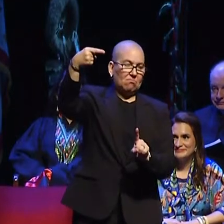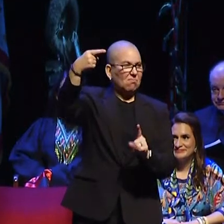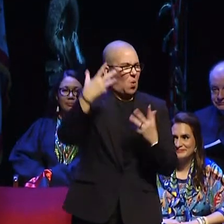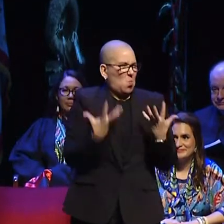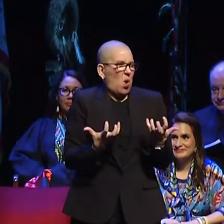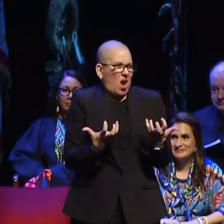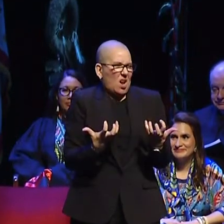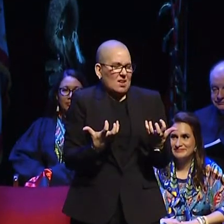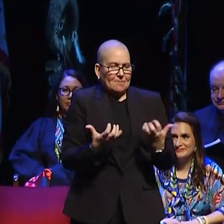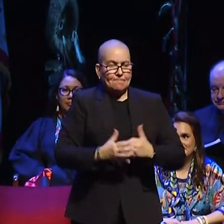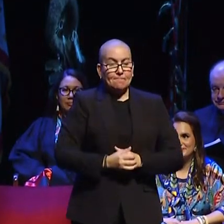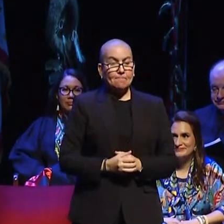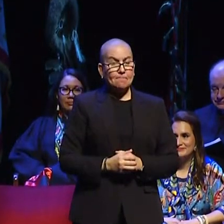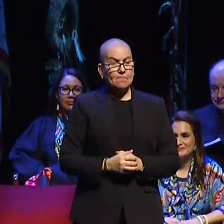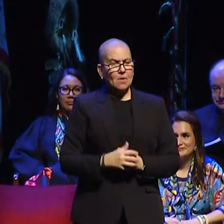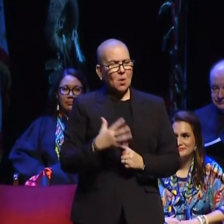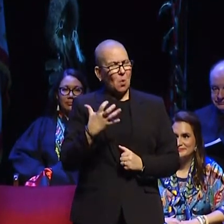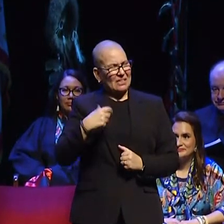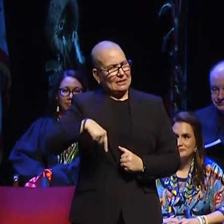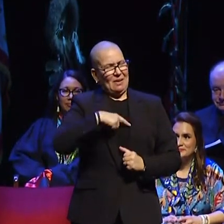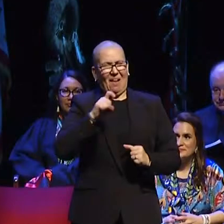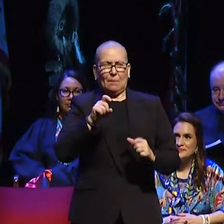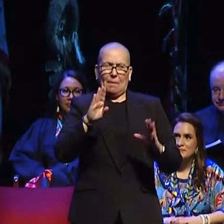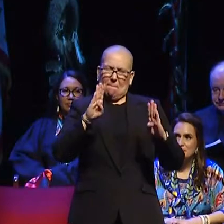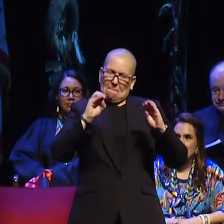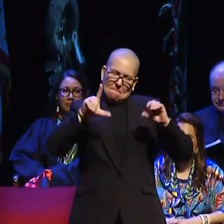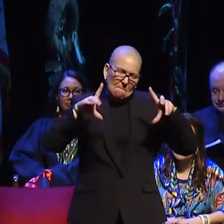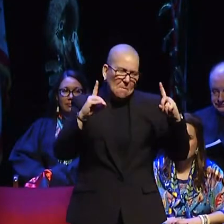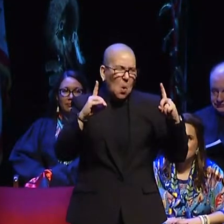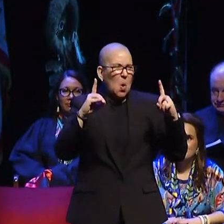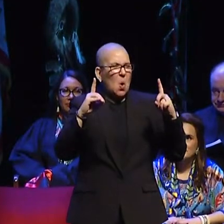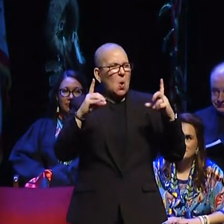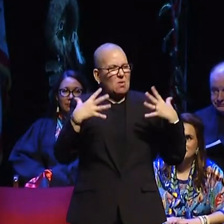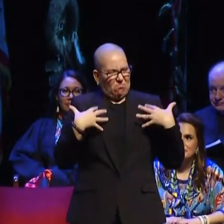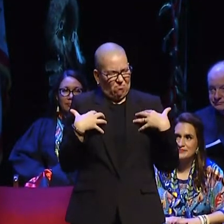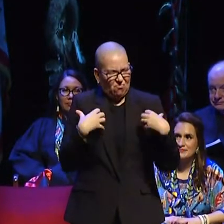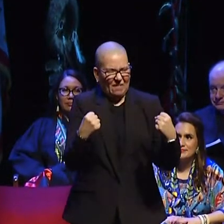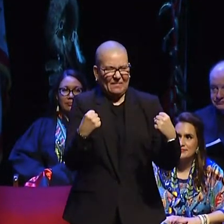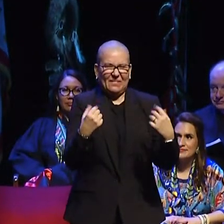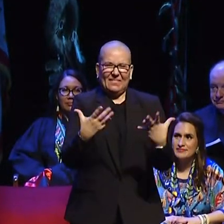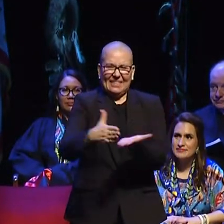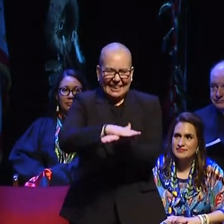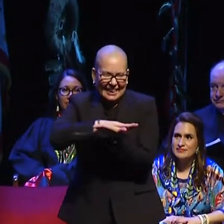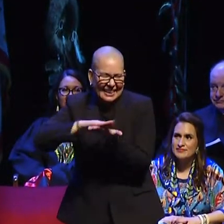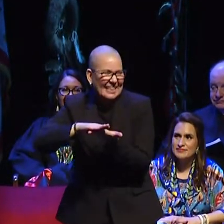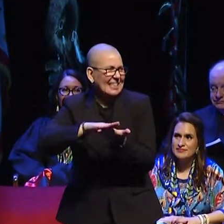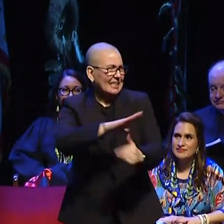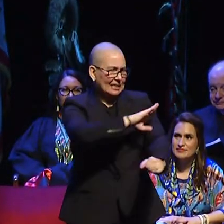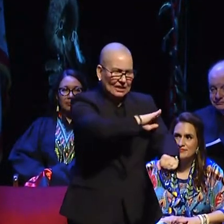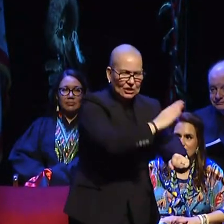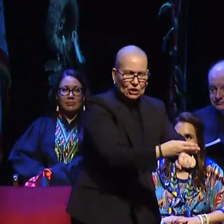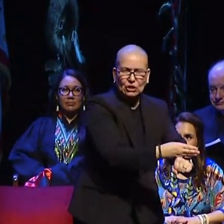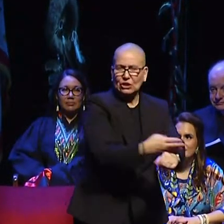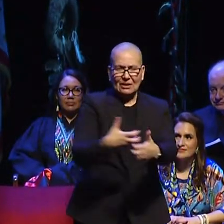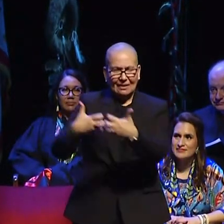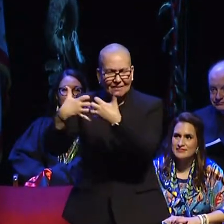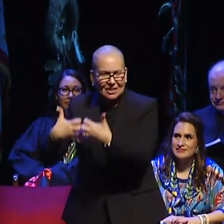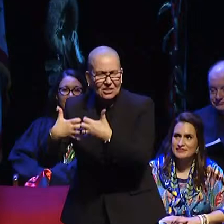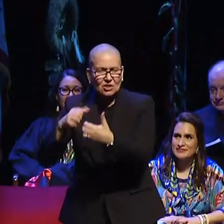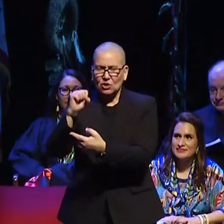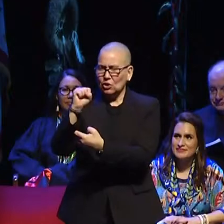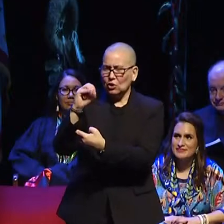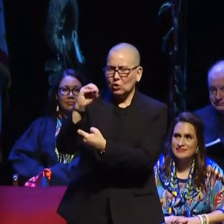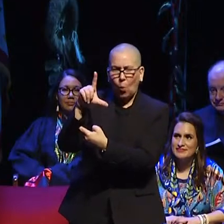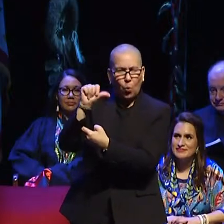it by being bold. Let's invest in clean energy jobs, grow our economy, manufacturing solar panels and the